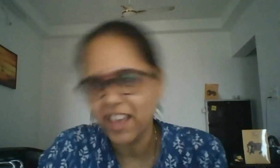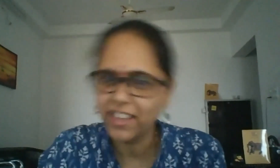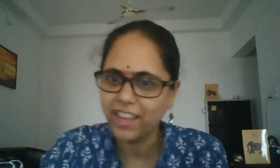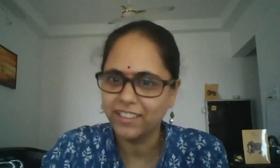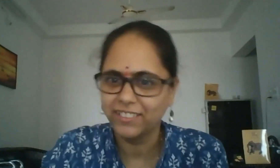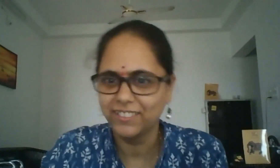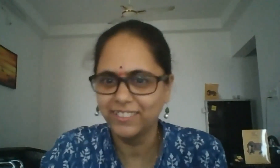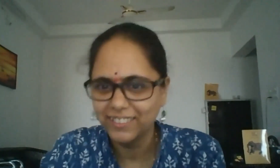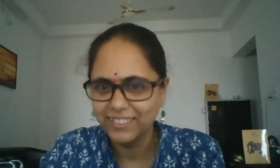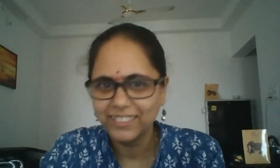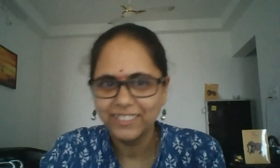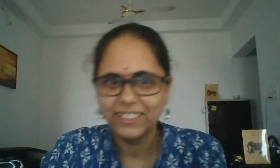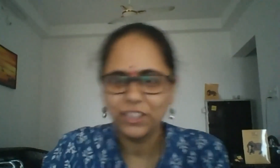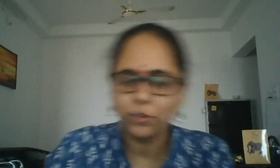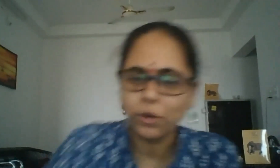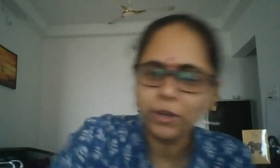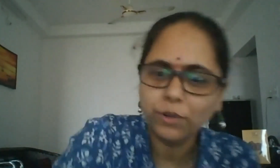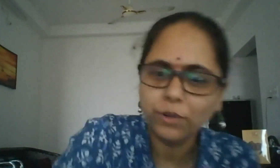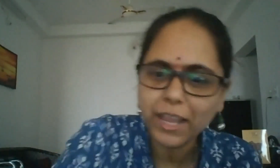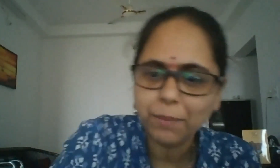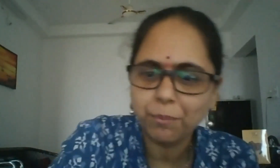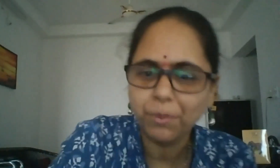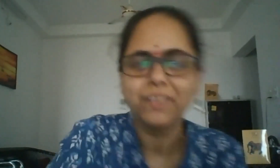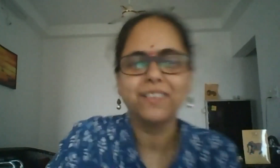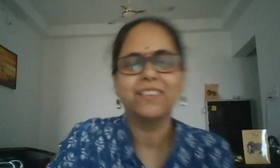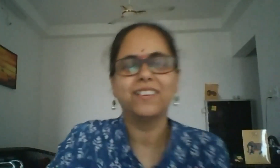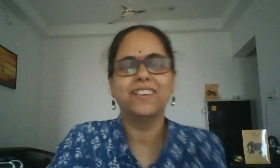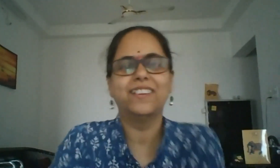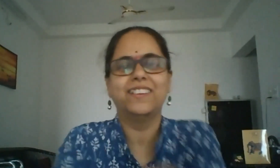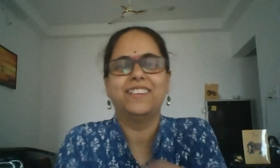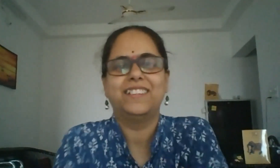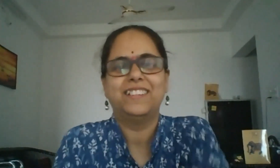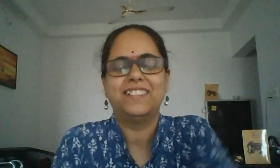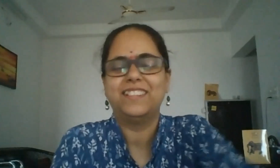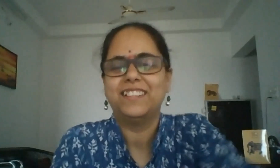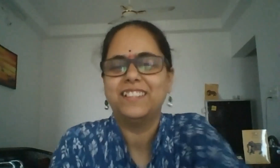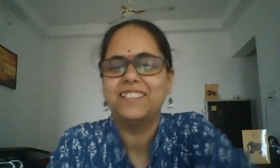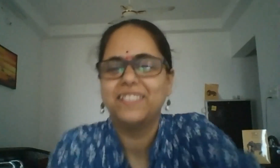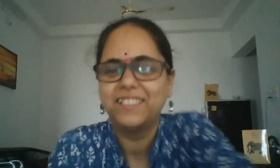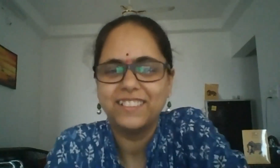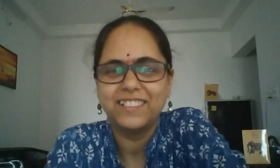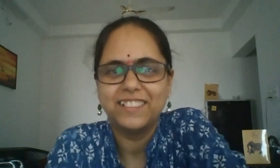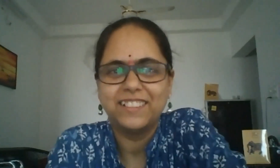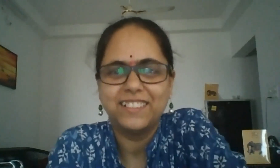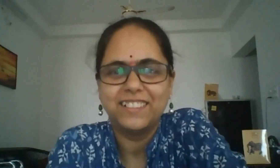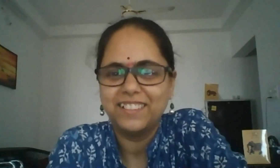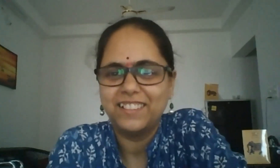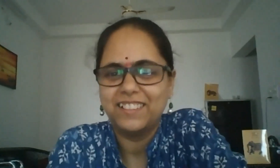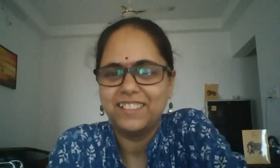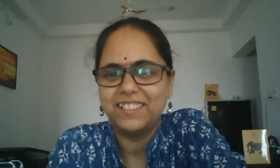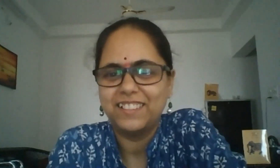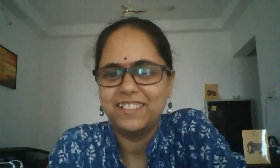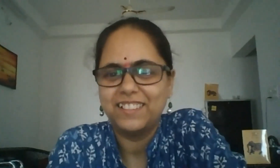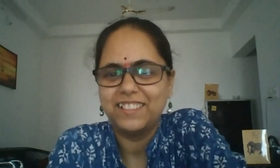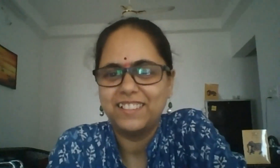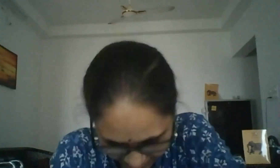can. Yes, ma'am. Thanks, ma'am. And once again, thanks for ma'am spending your valuable time with me. Thank